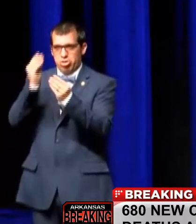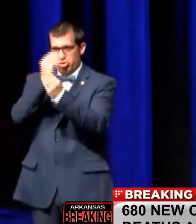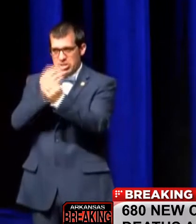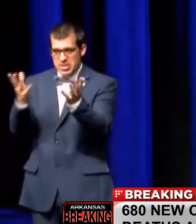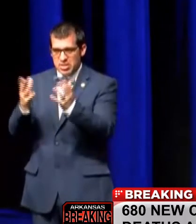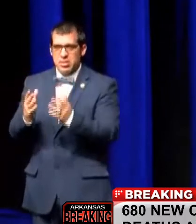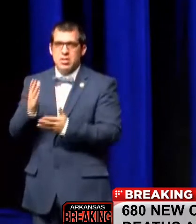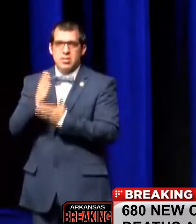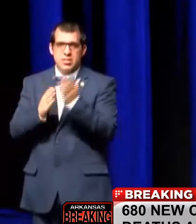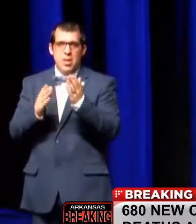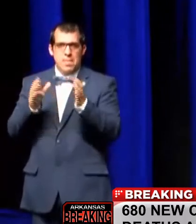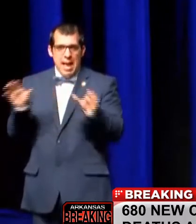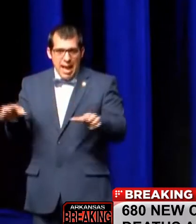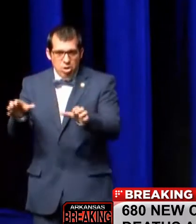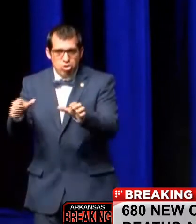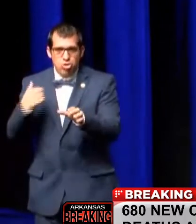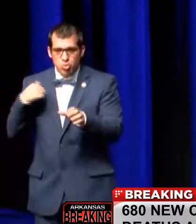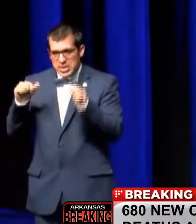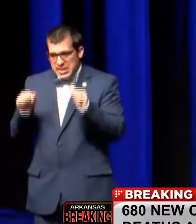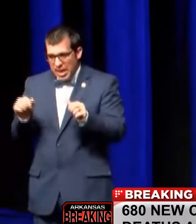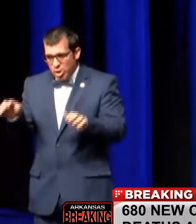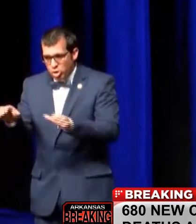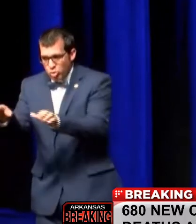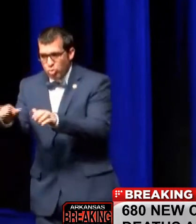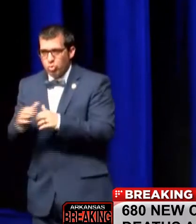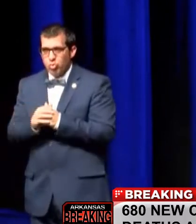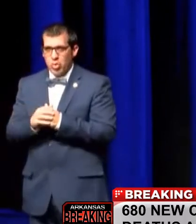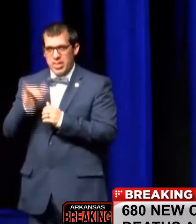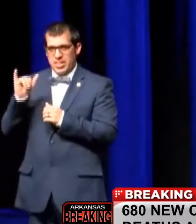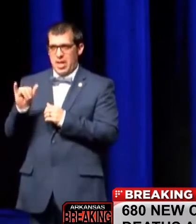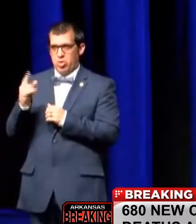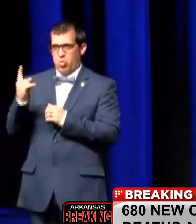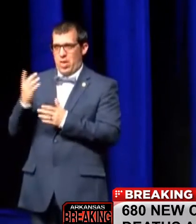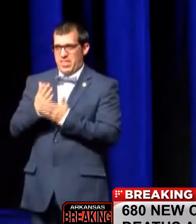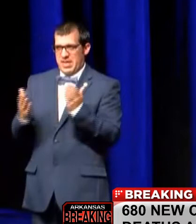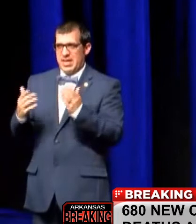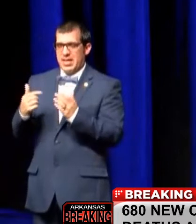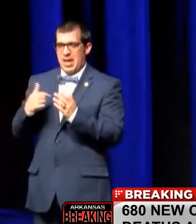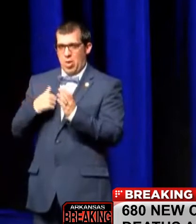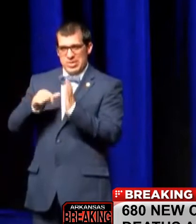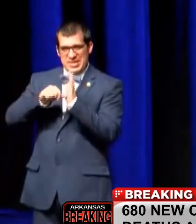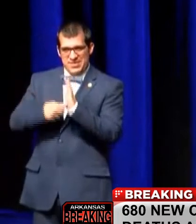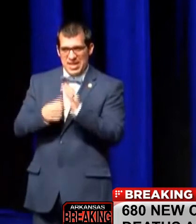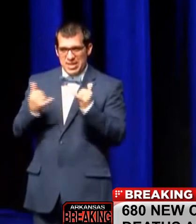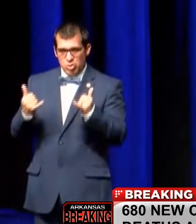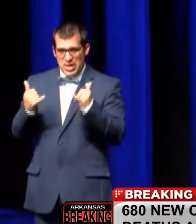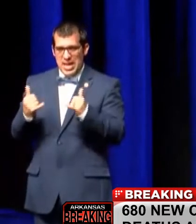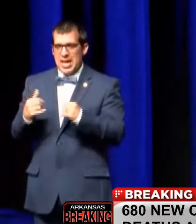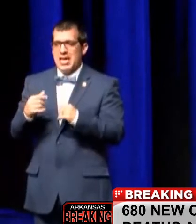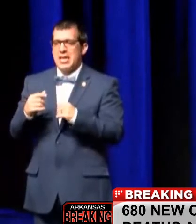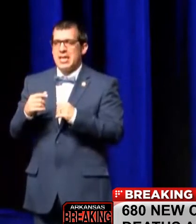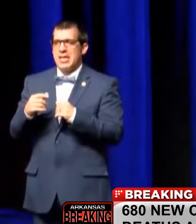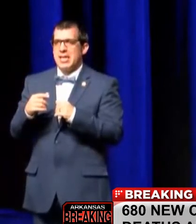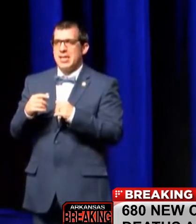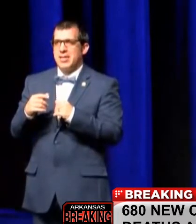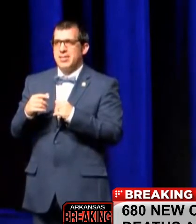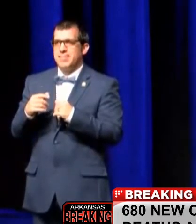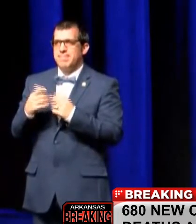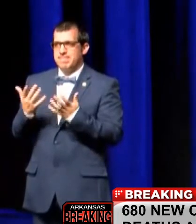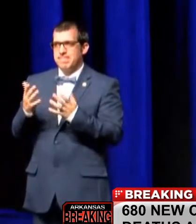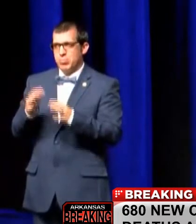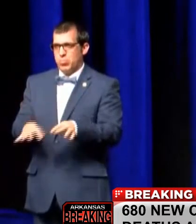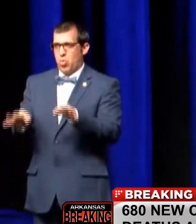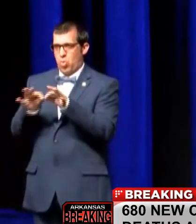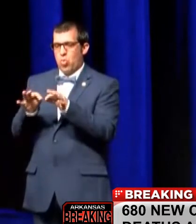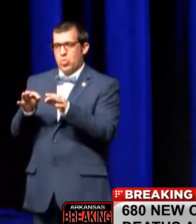take. Some of them are action items, and so that's one of the things that I was emphasizing today. It is the enforcement, which